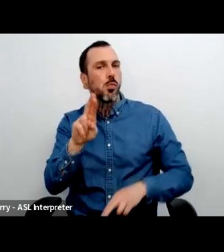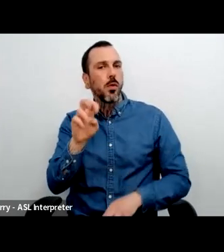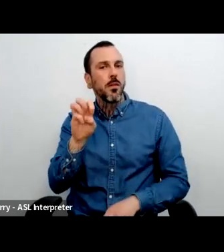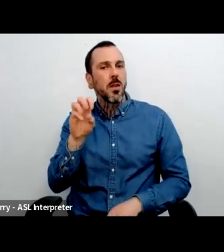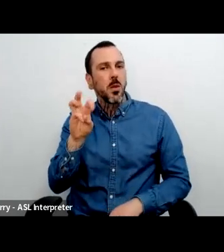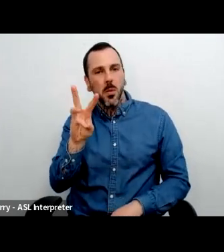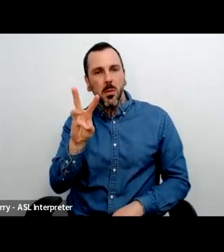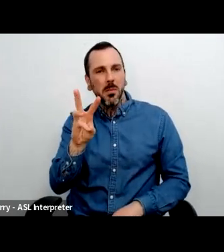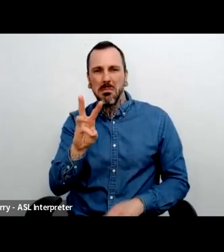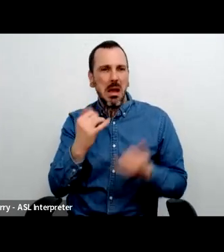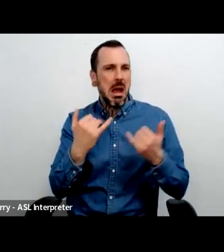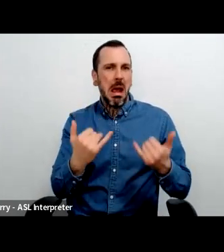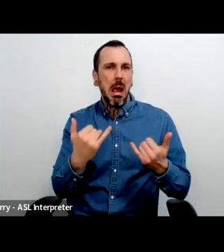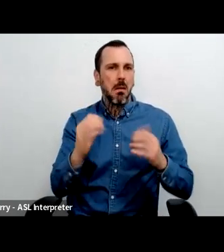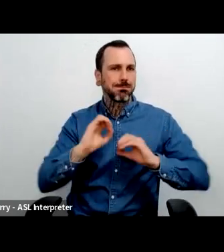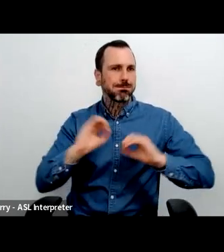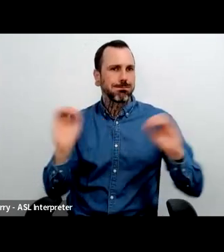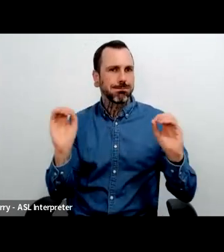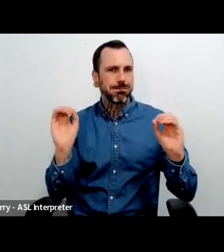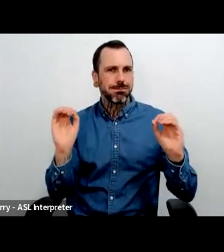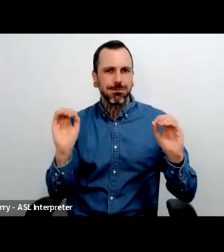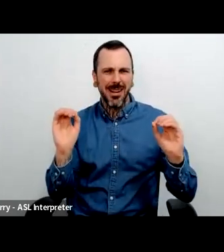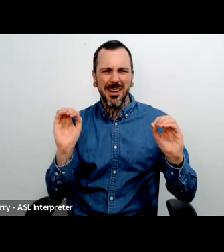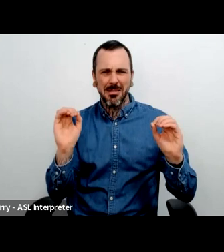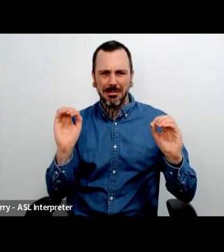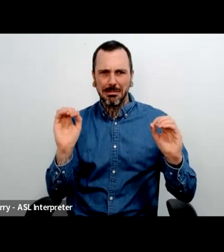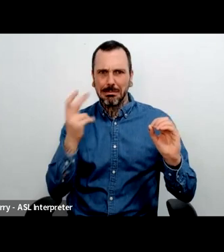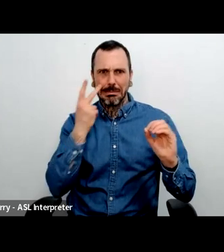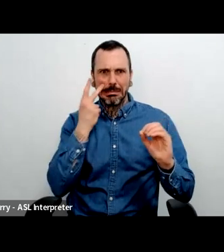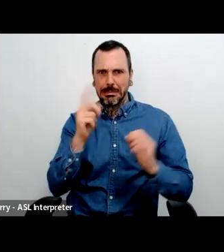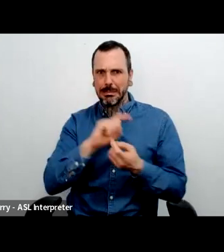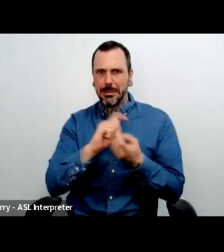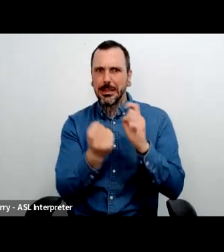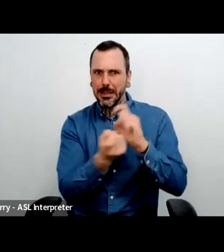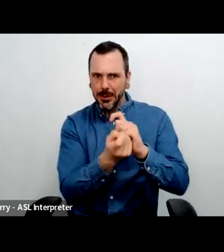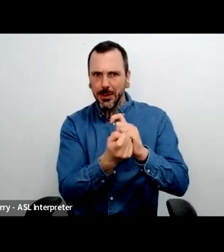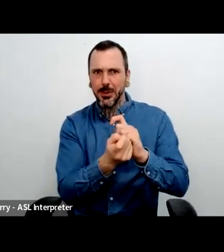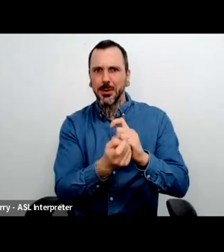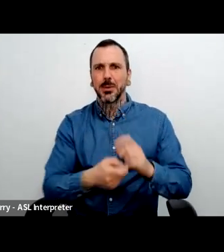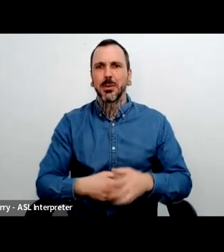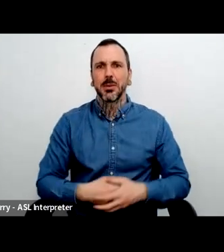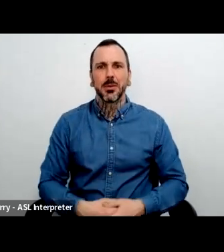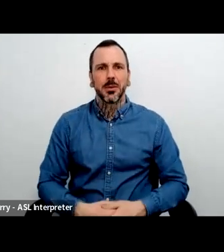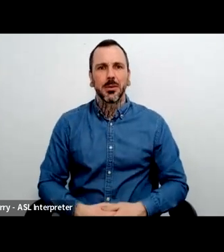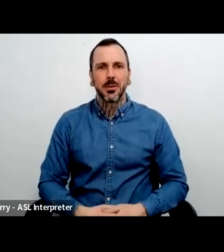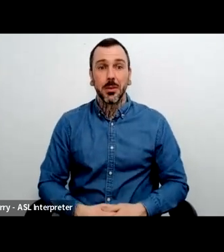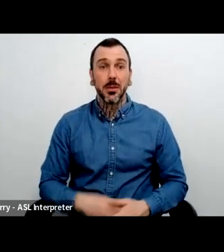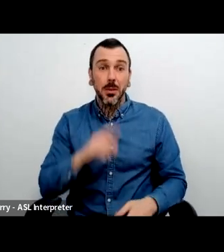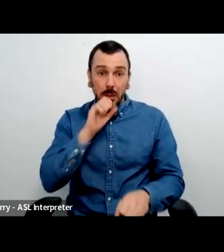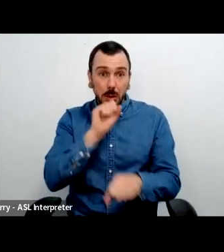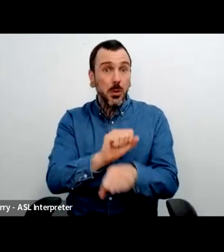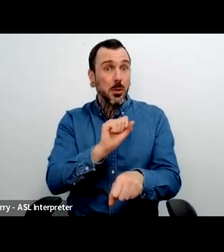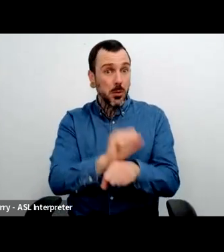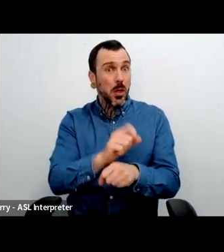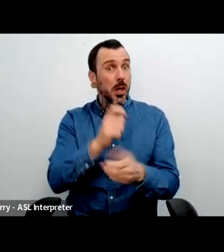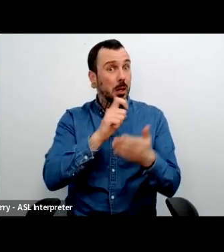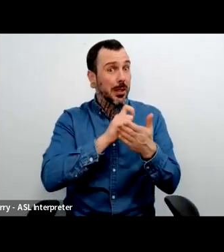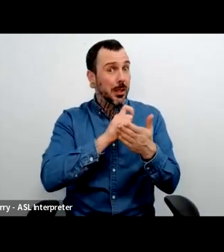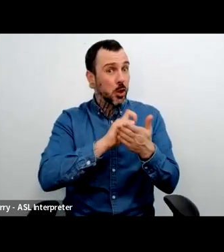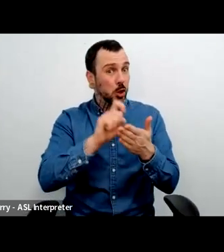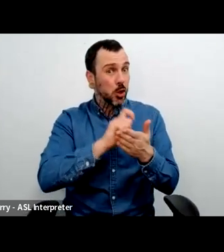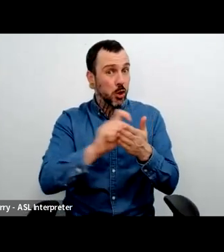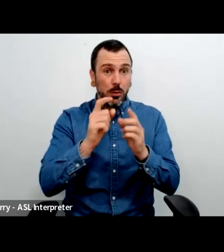What we faced is the real collapse of thousands of journalists laid off. And